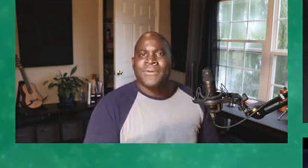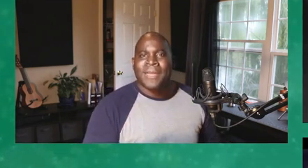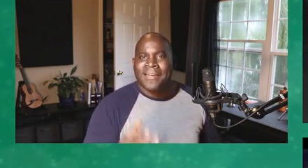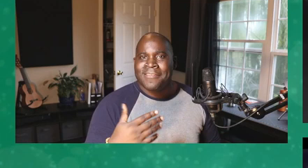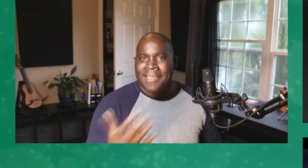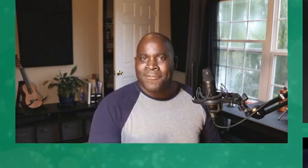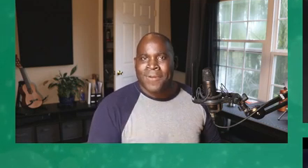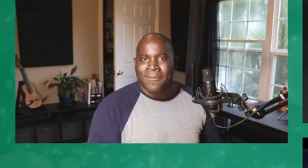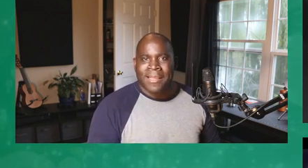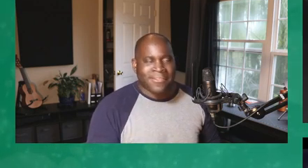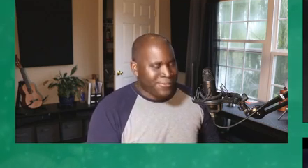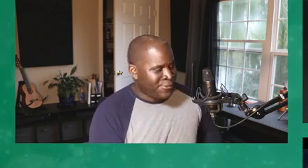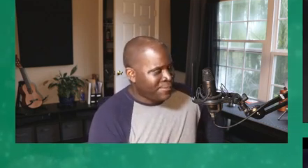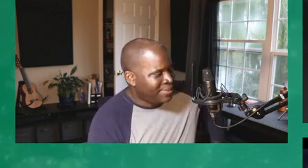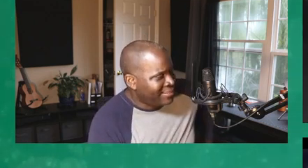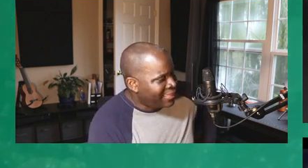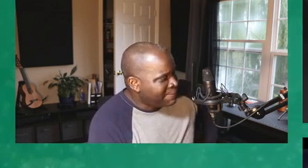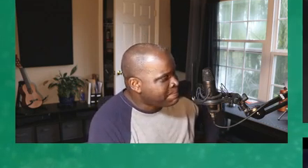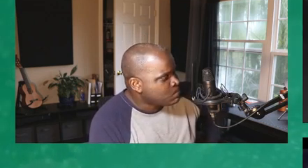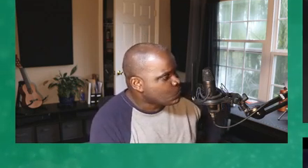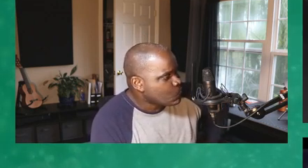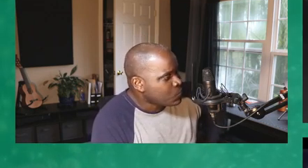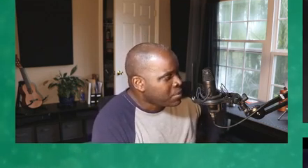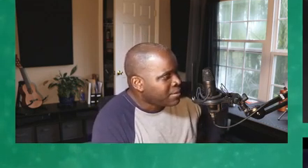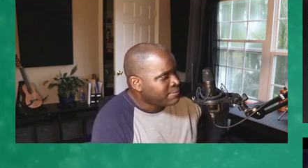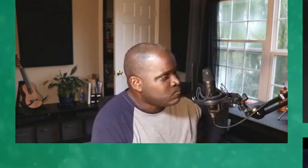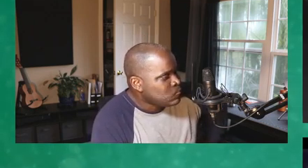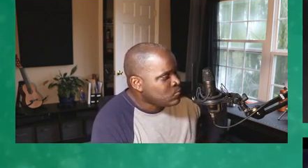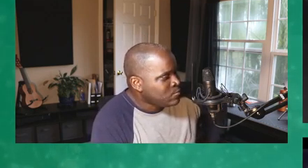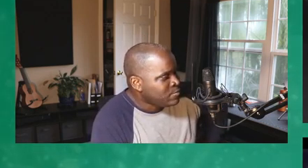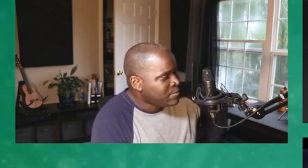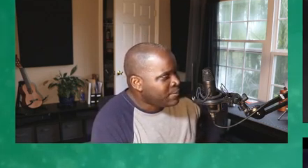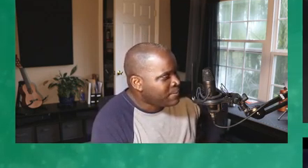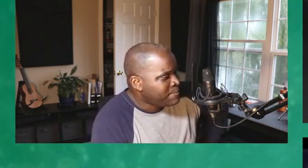I'll follow you guys after I rest or something like that.